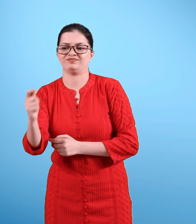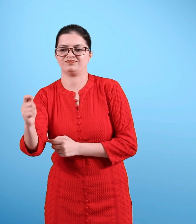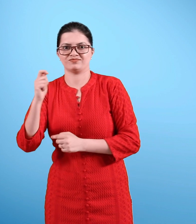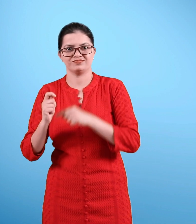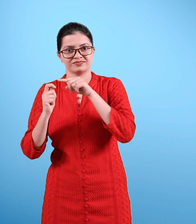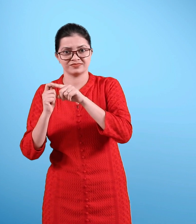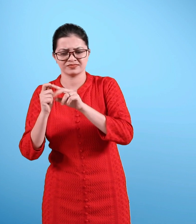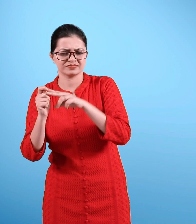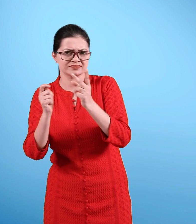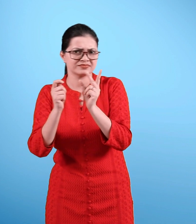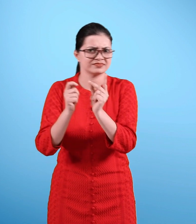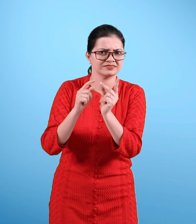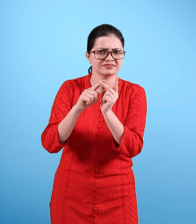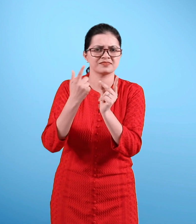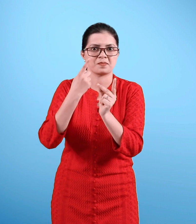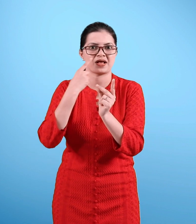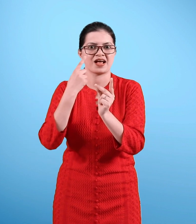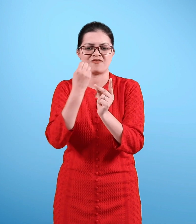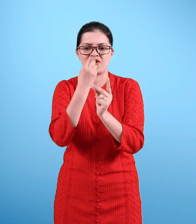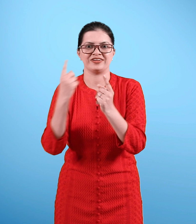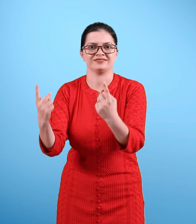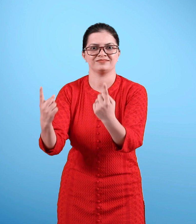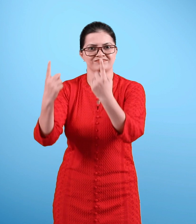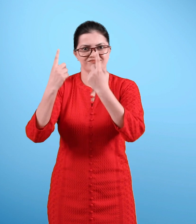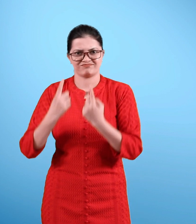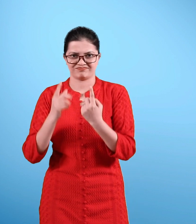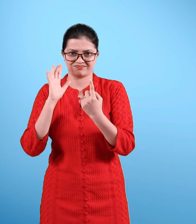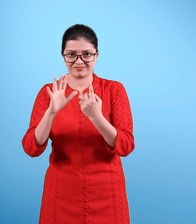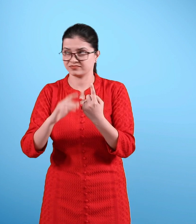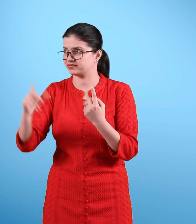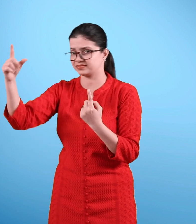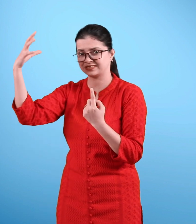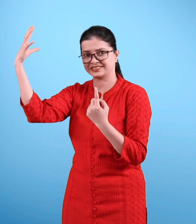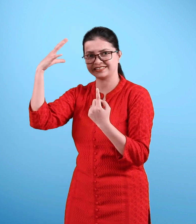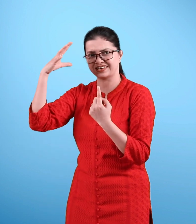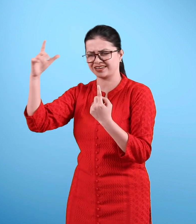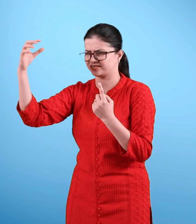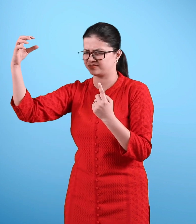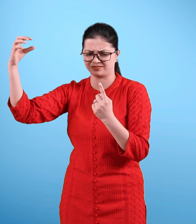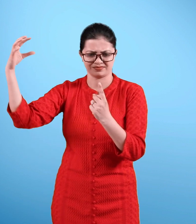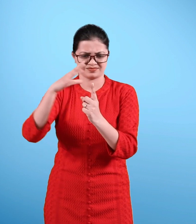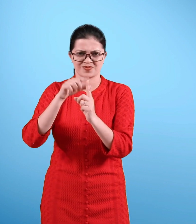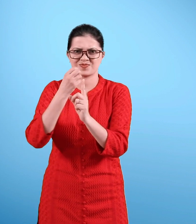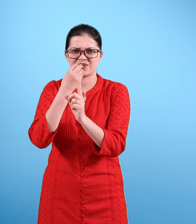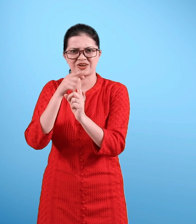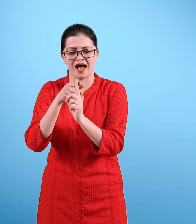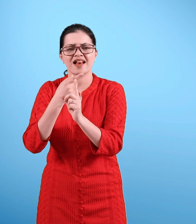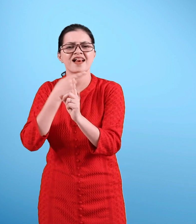Take flowers or other objects of different colors and look at their shadows. A red rose and a yellow rose, for